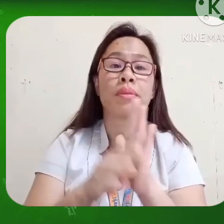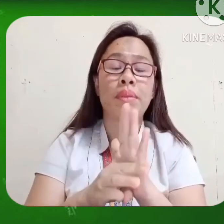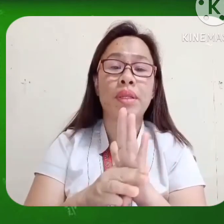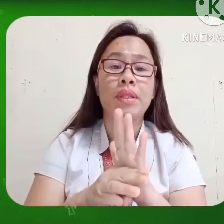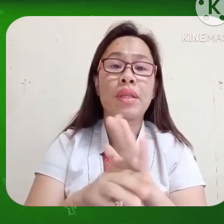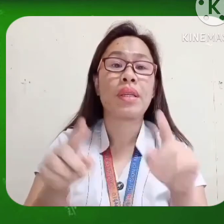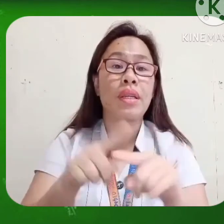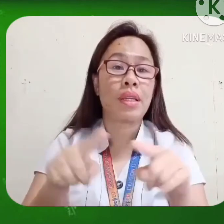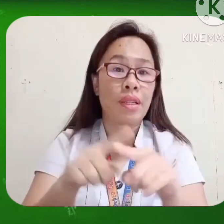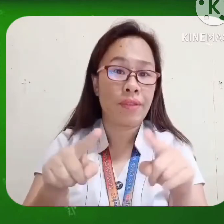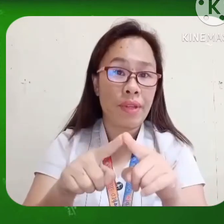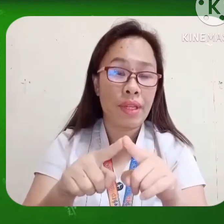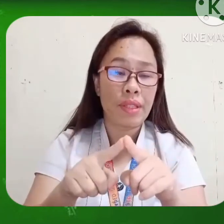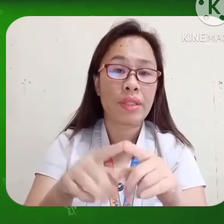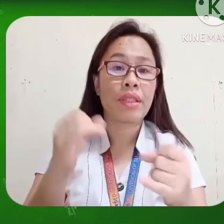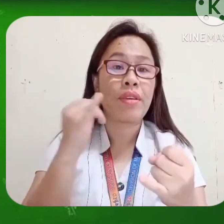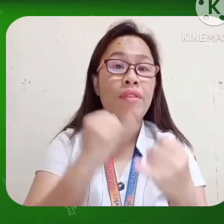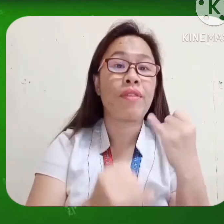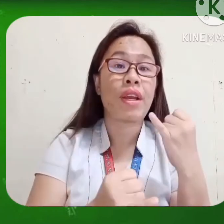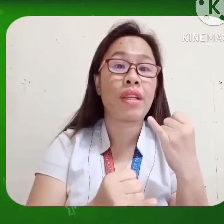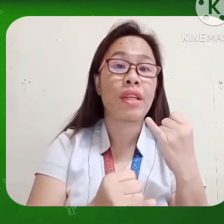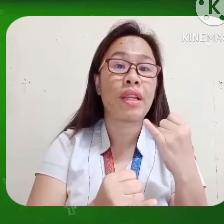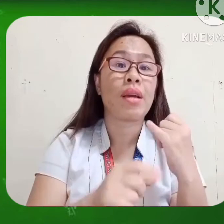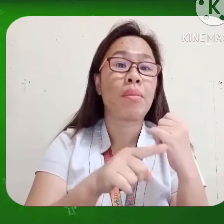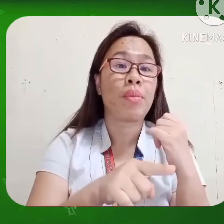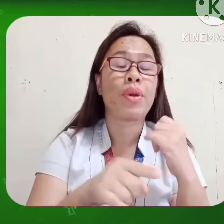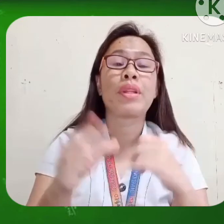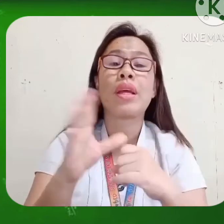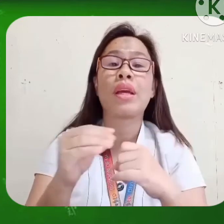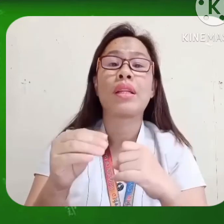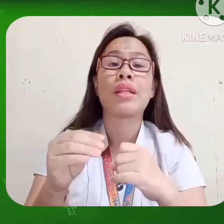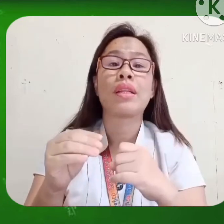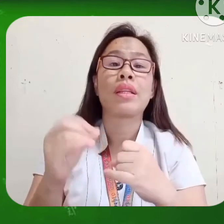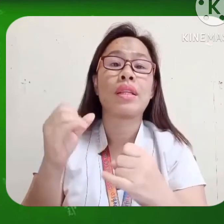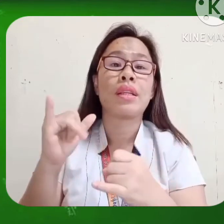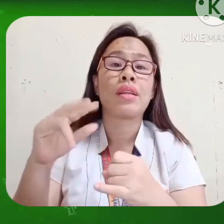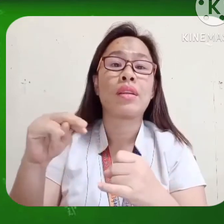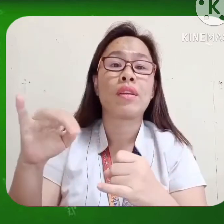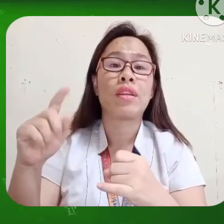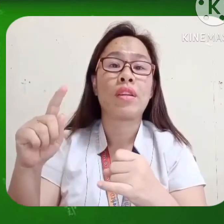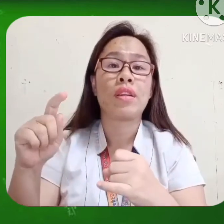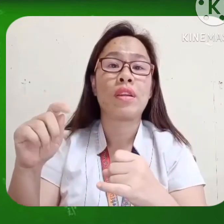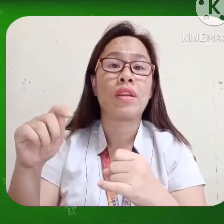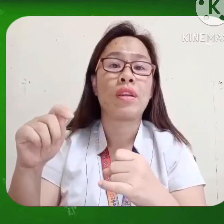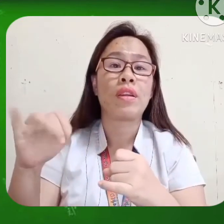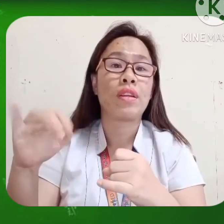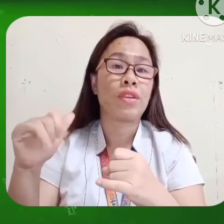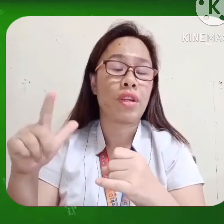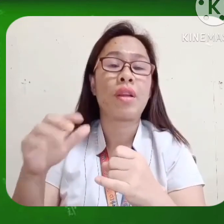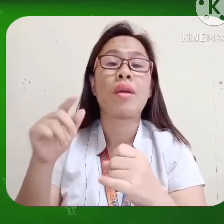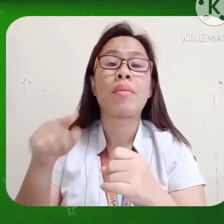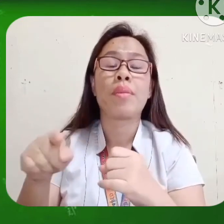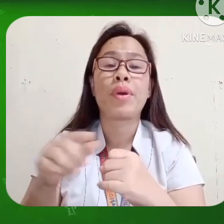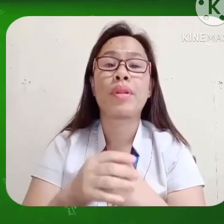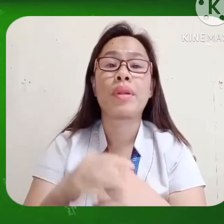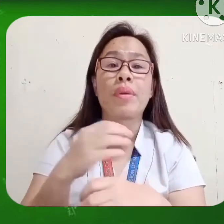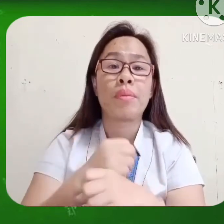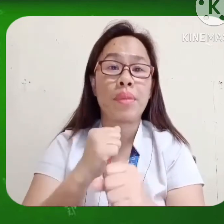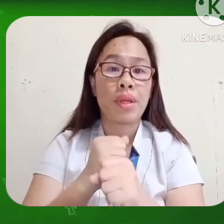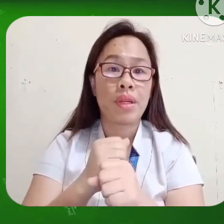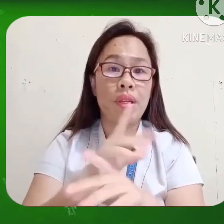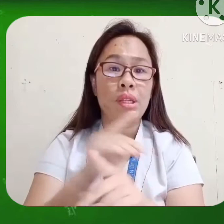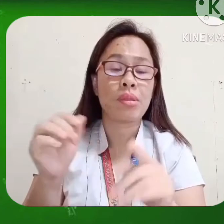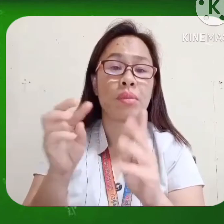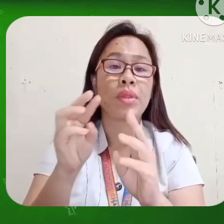displacement? It is simply the difference between the final point and the initial point, or 80 minus 0, making